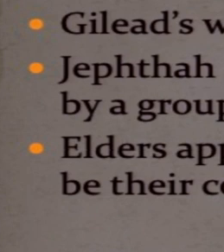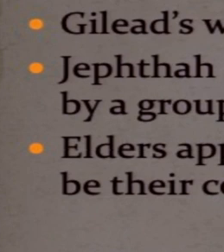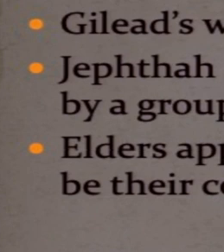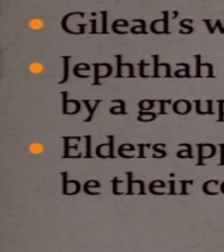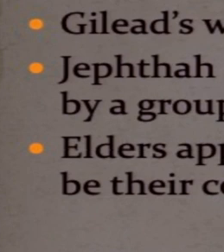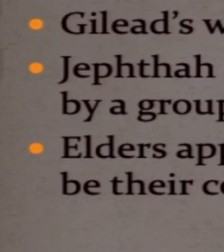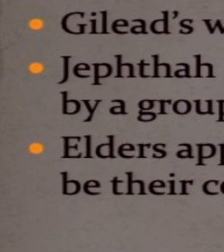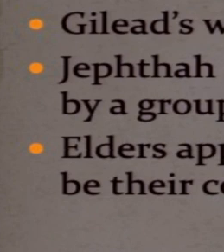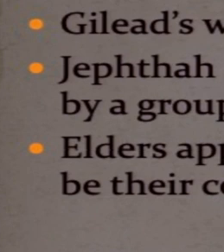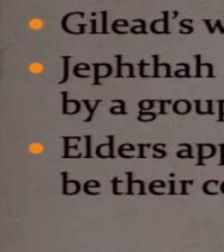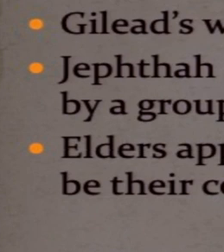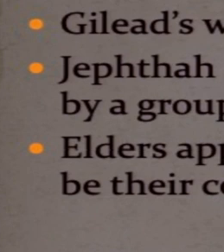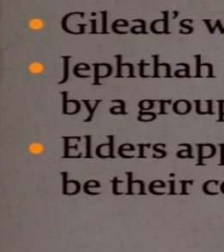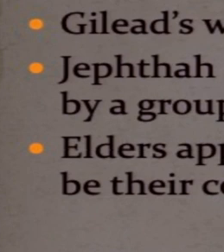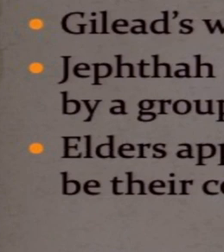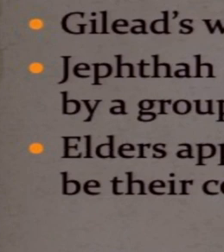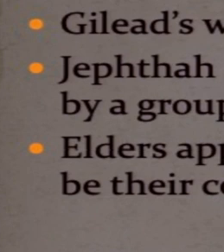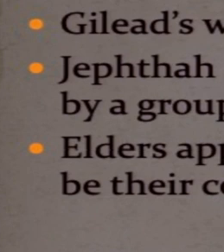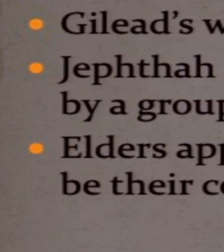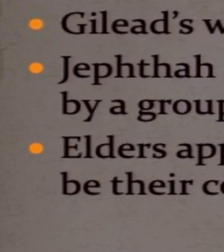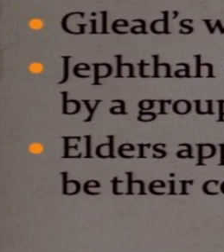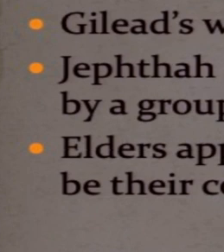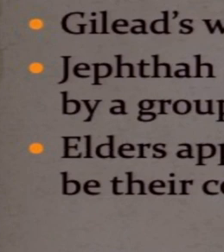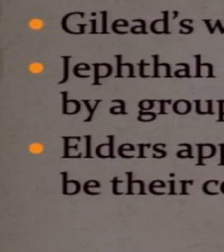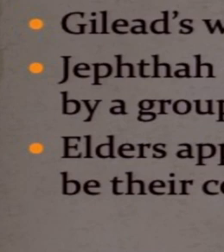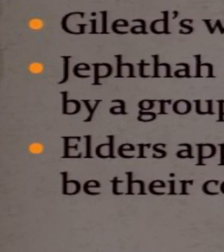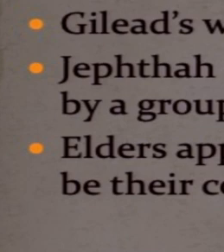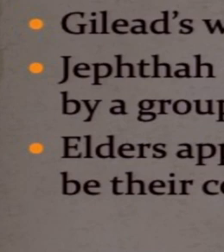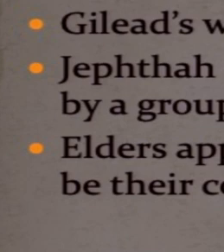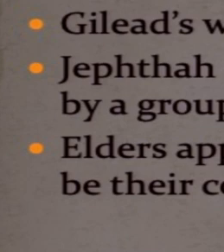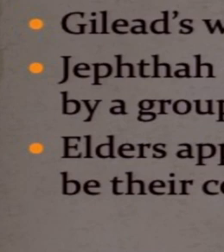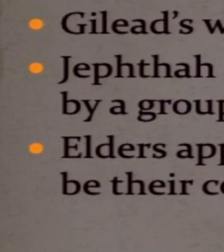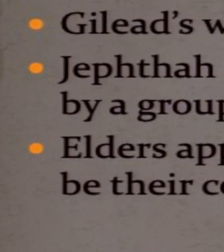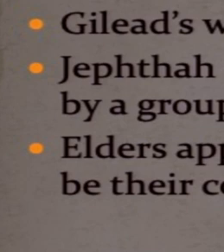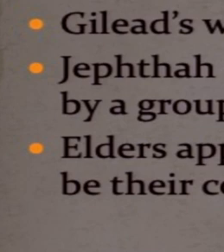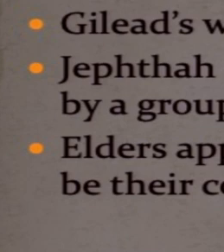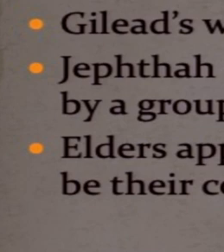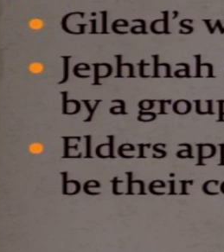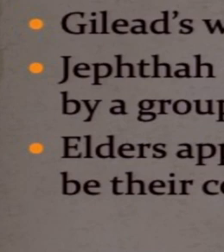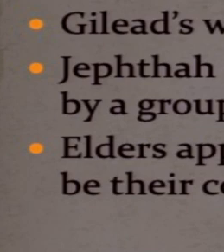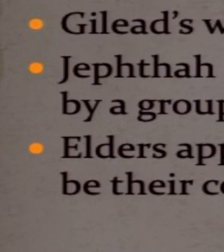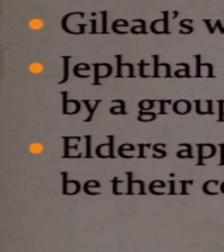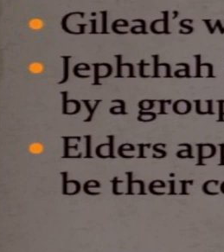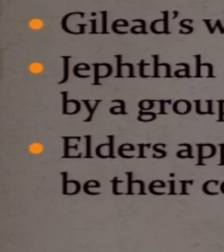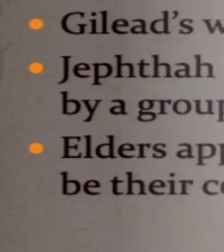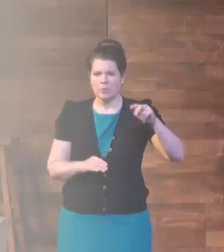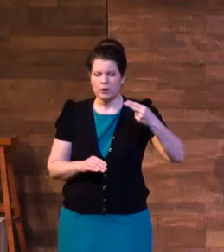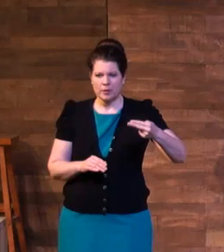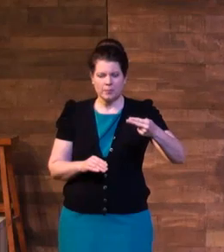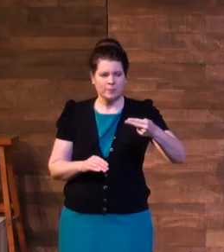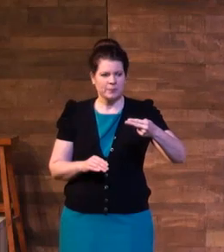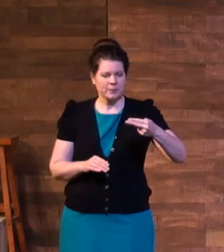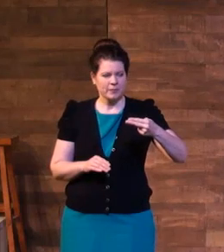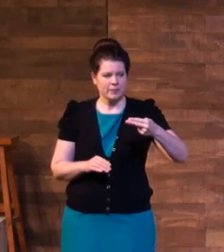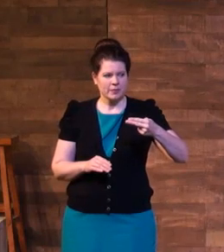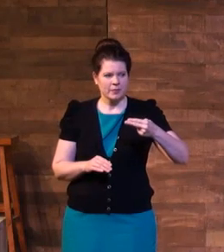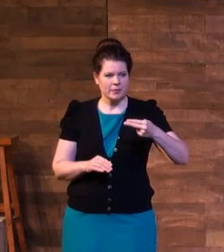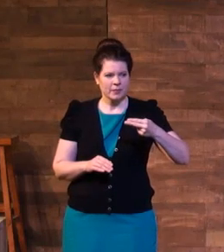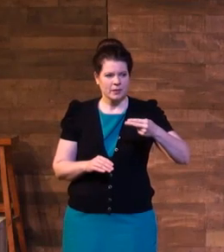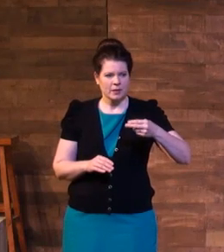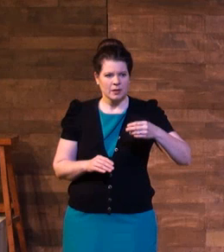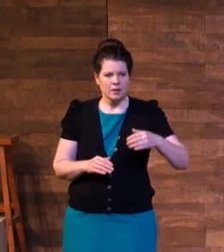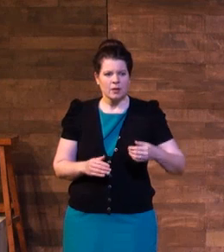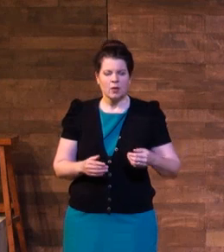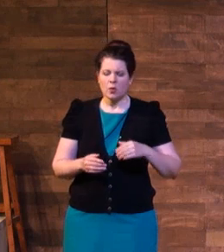that they wanted to band together and be around Jephthah as well. So he was known for that. In the midst of all this, Israel once again